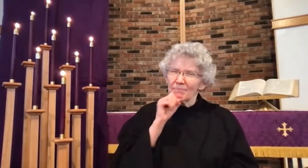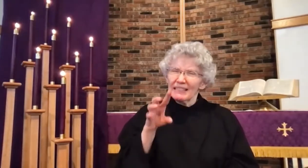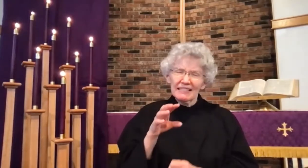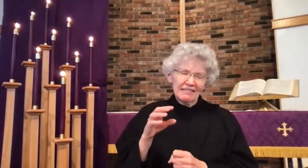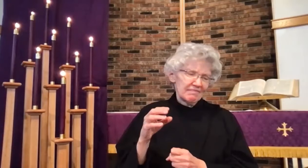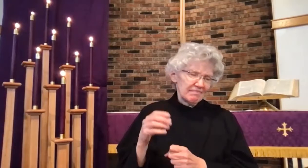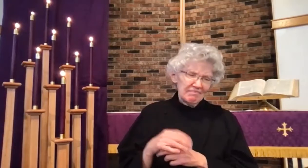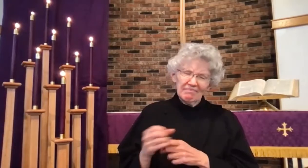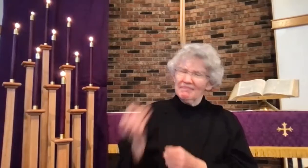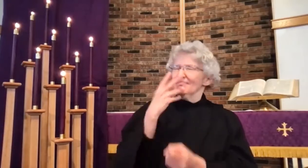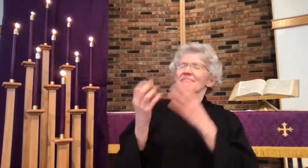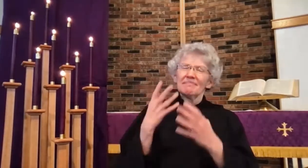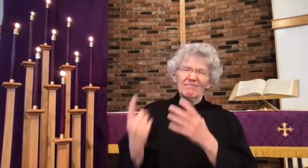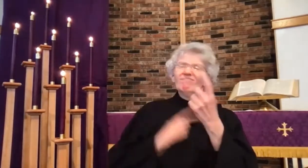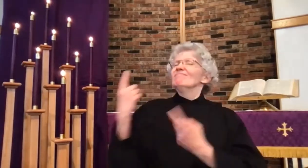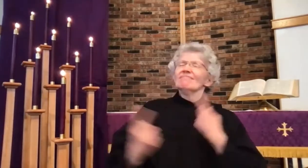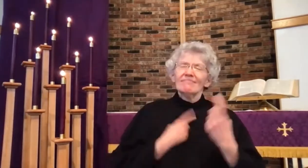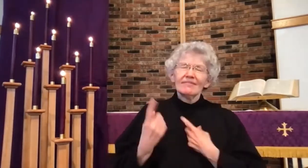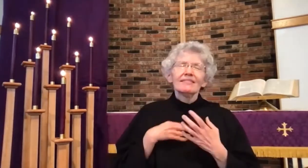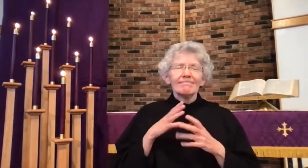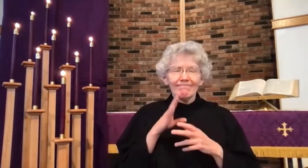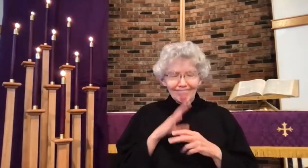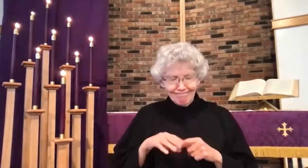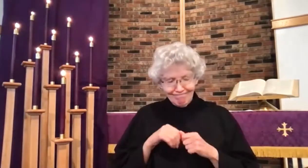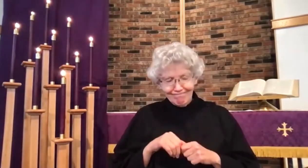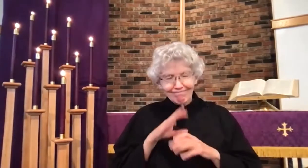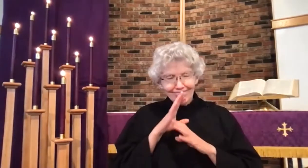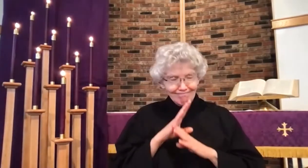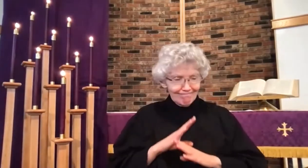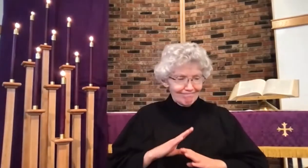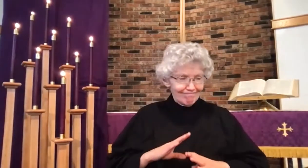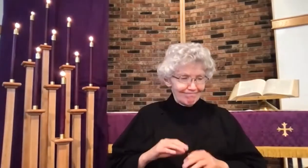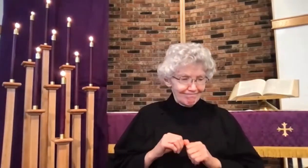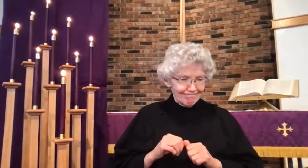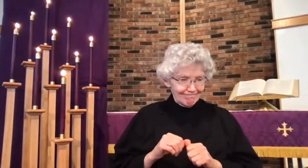I did not hide my face from insult and spitting.